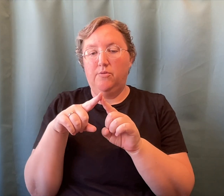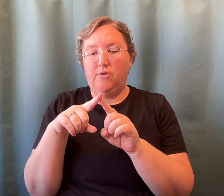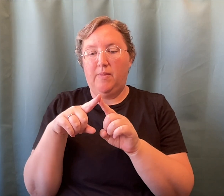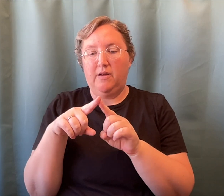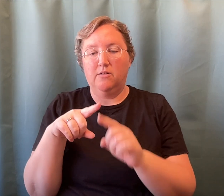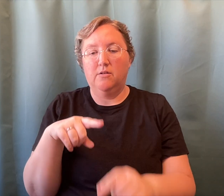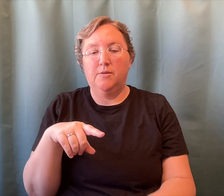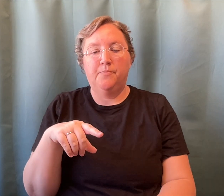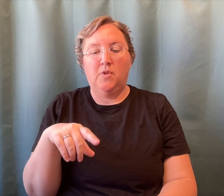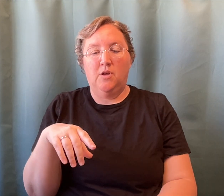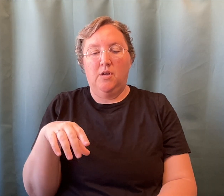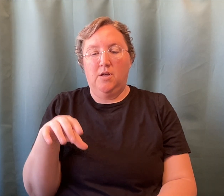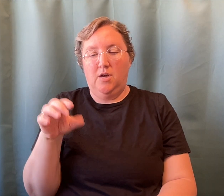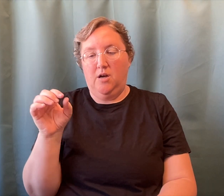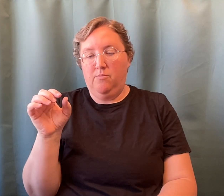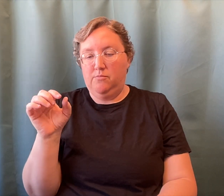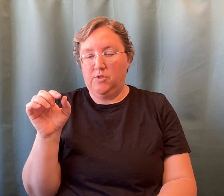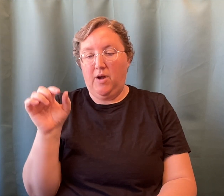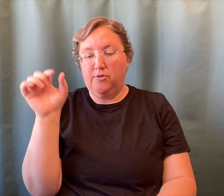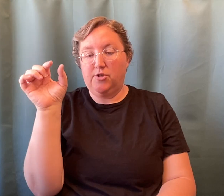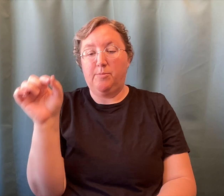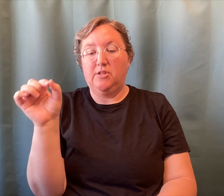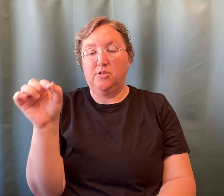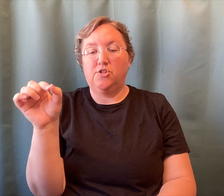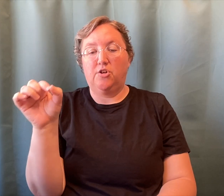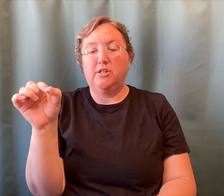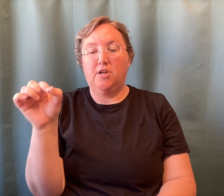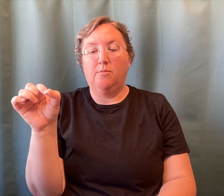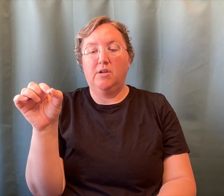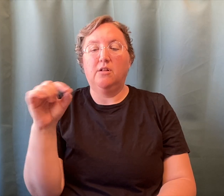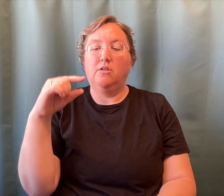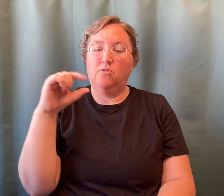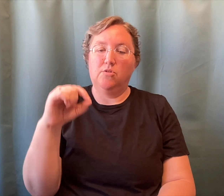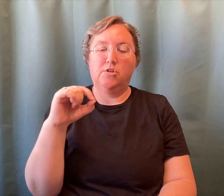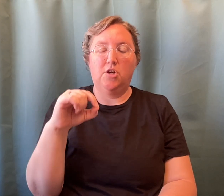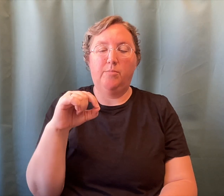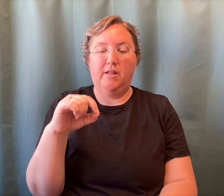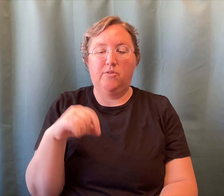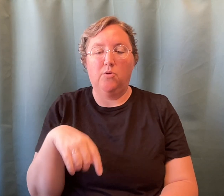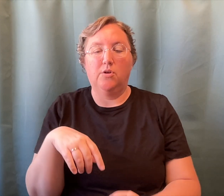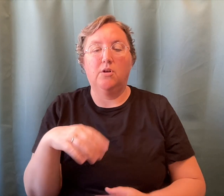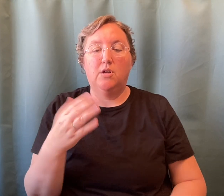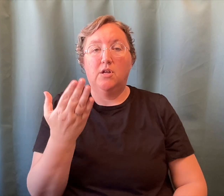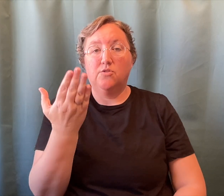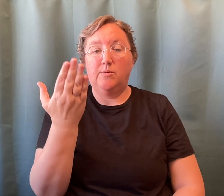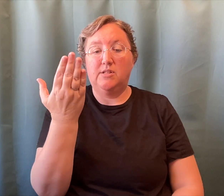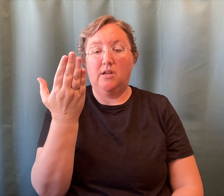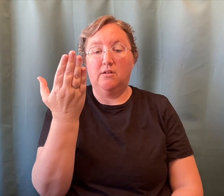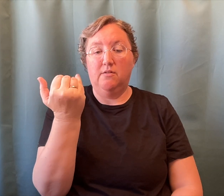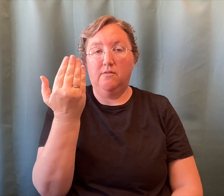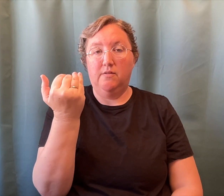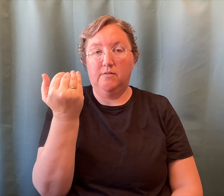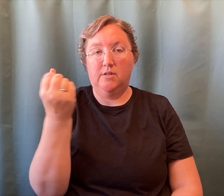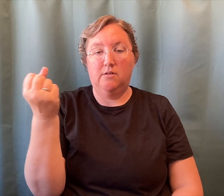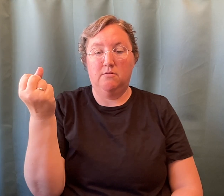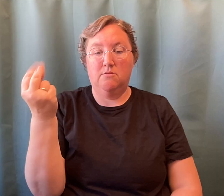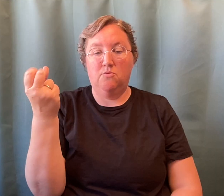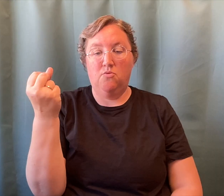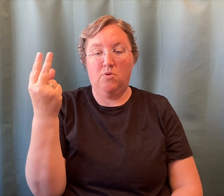from there. So either start in the top middle or top left corner. So I'm going to sign.